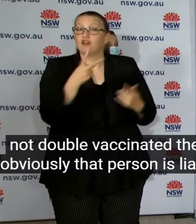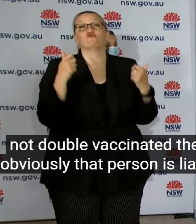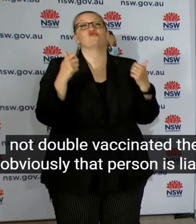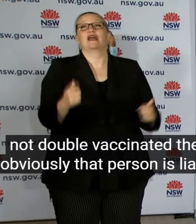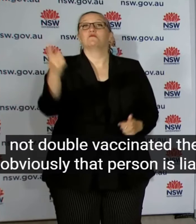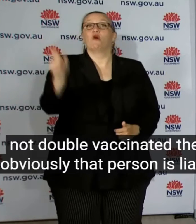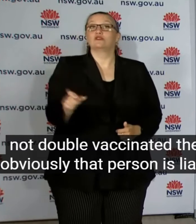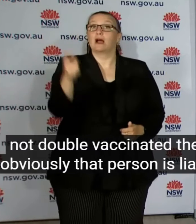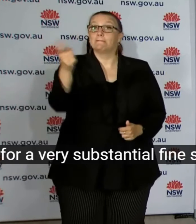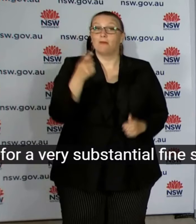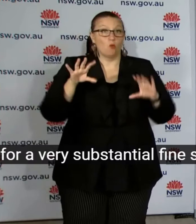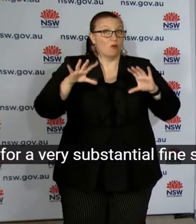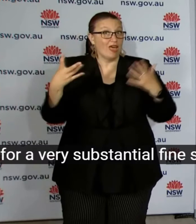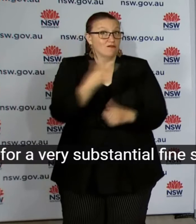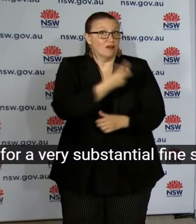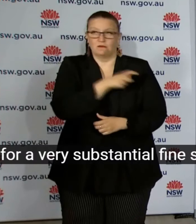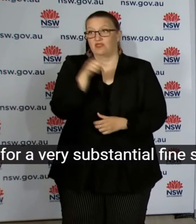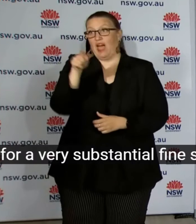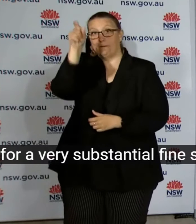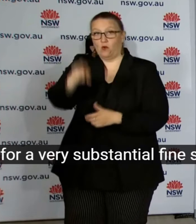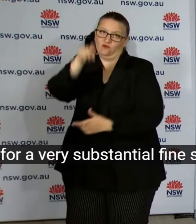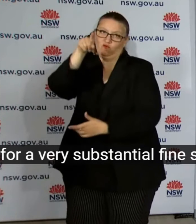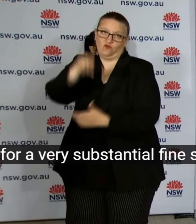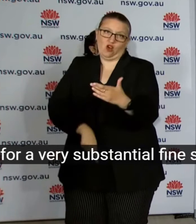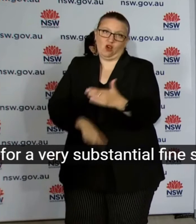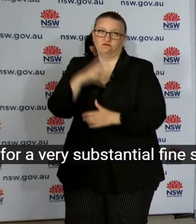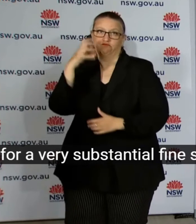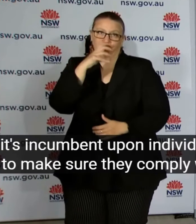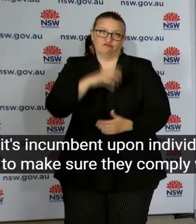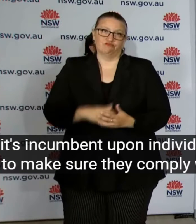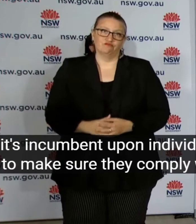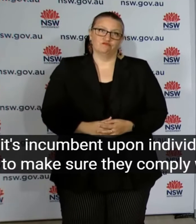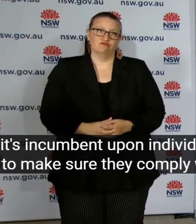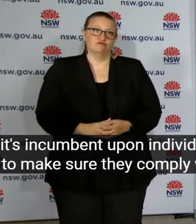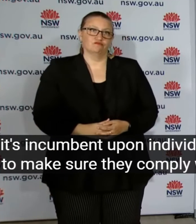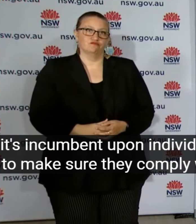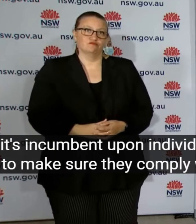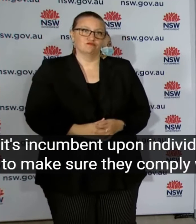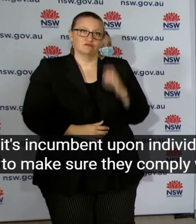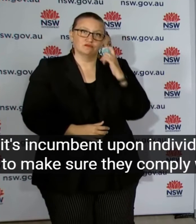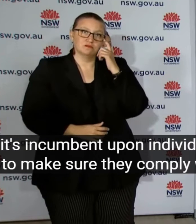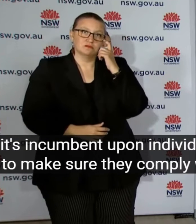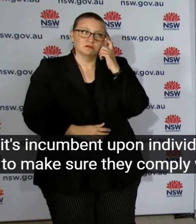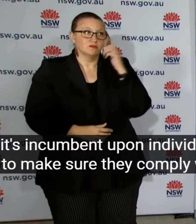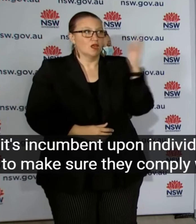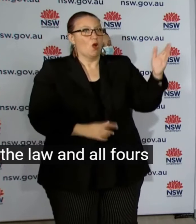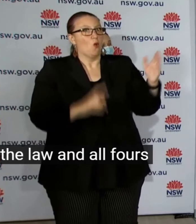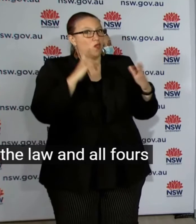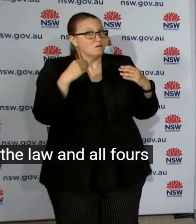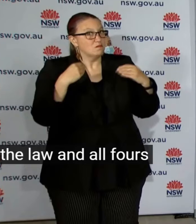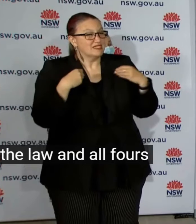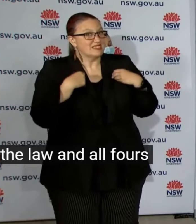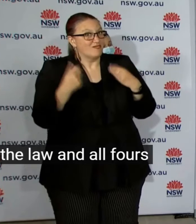So it's incumbent upon individuals to make sure they comply with the law and the health orders. Will businesses be liable at all?